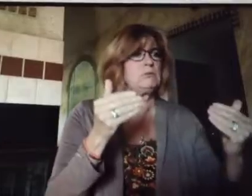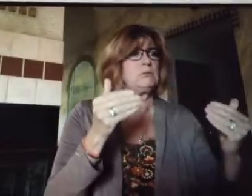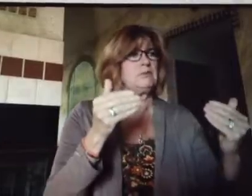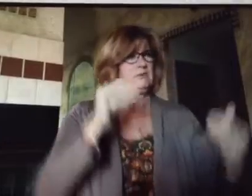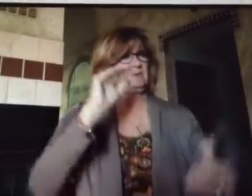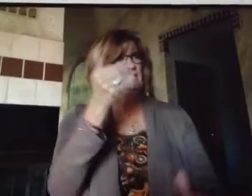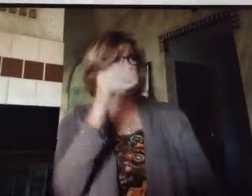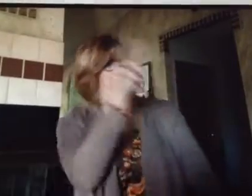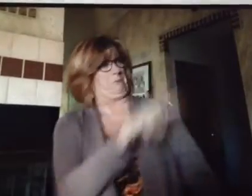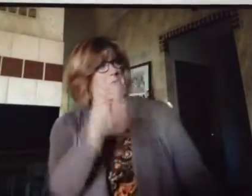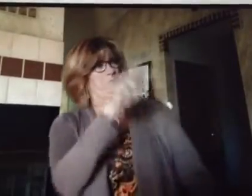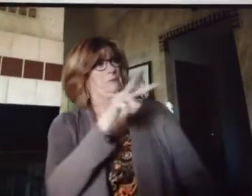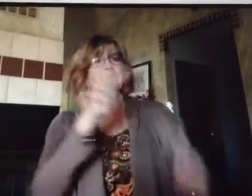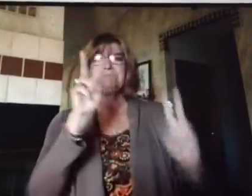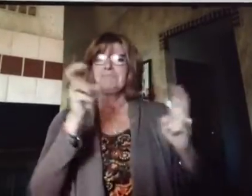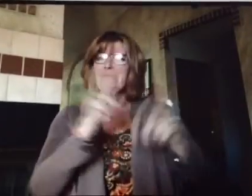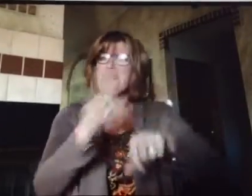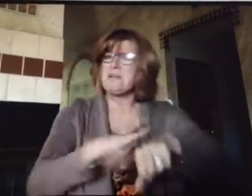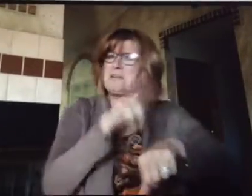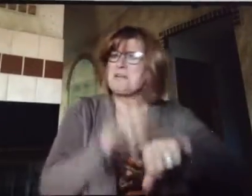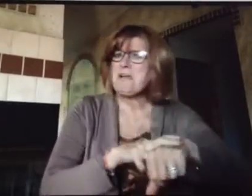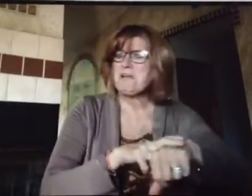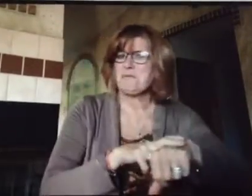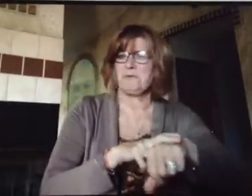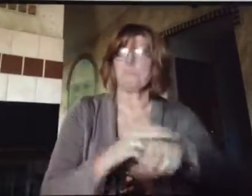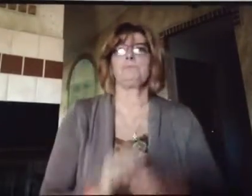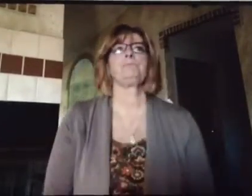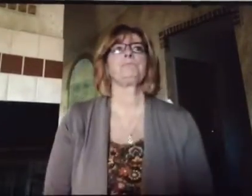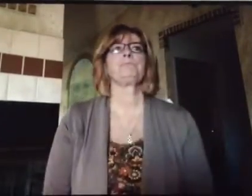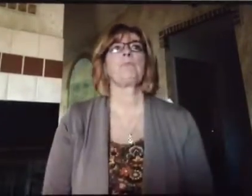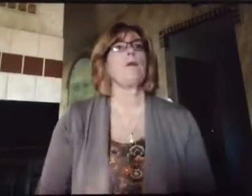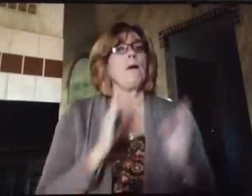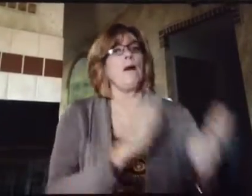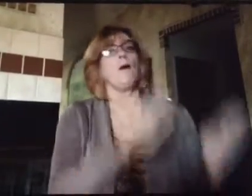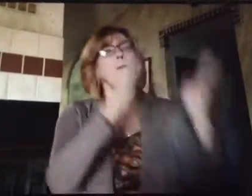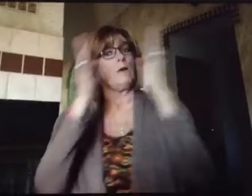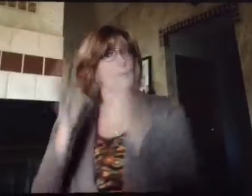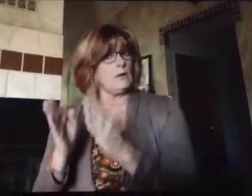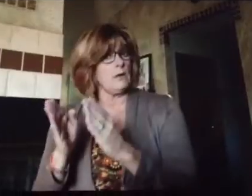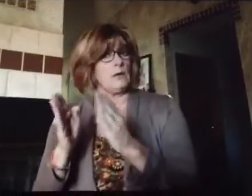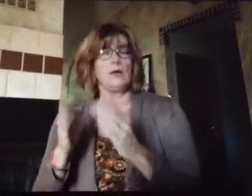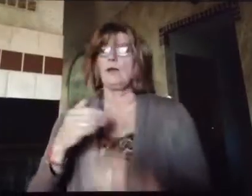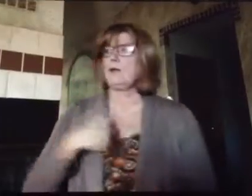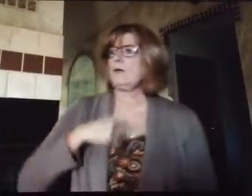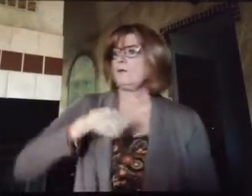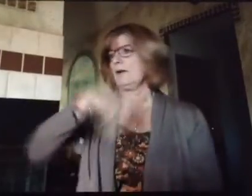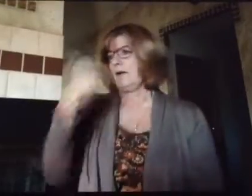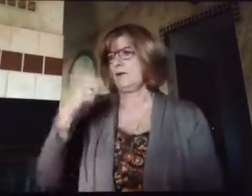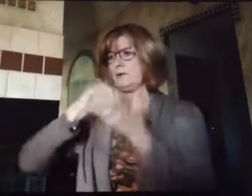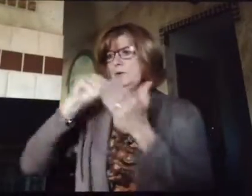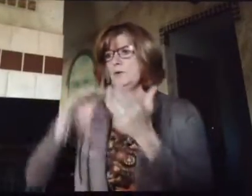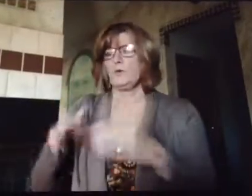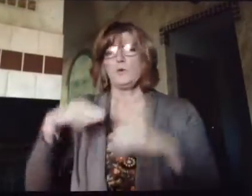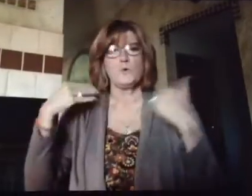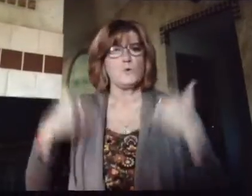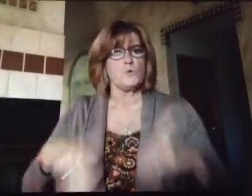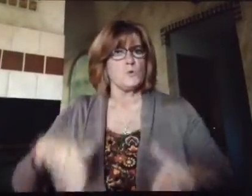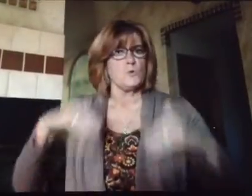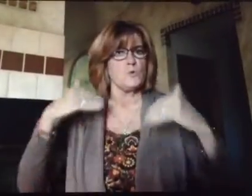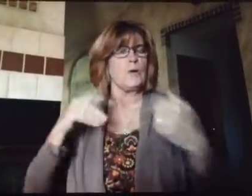to interpret and just go ahead and do it. This is what some people may call natural. And there's